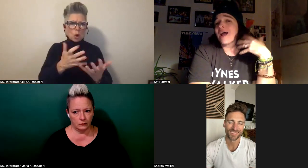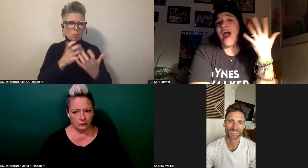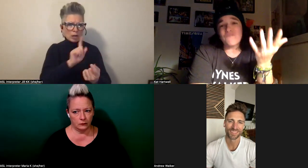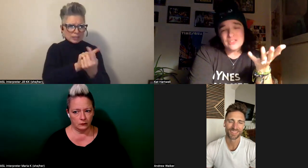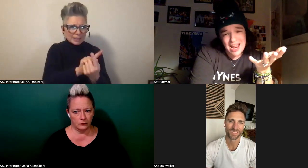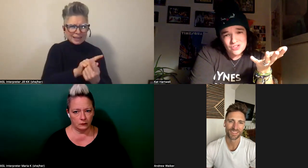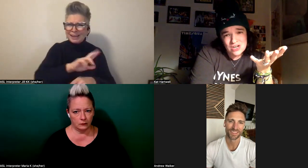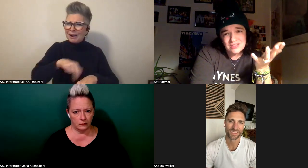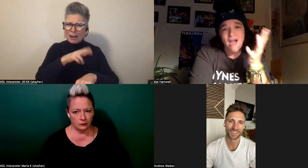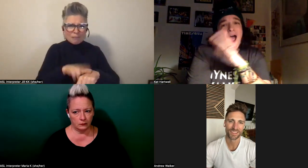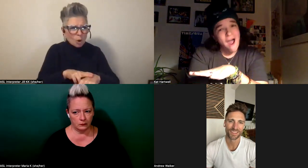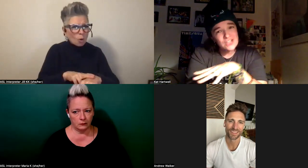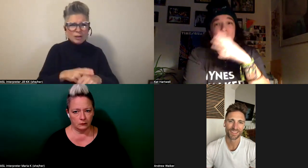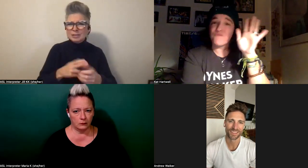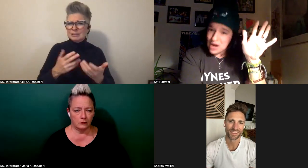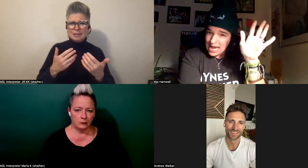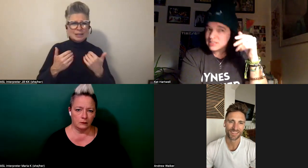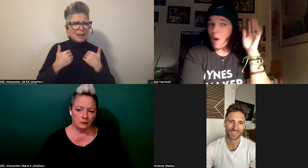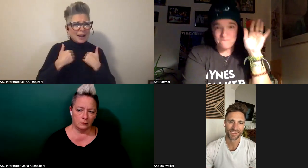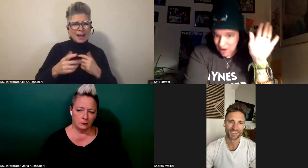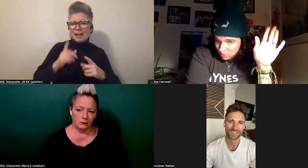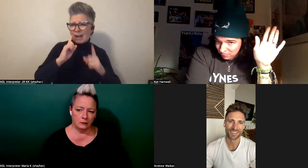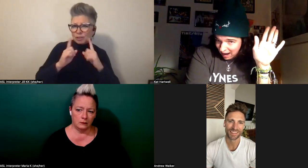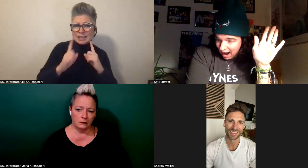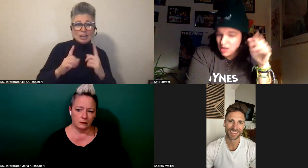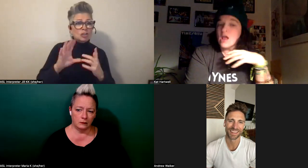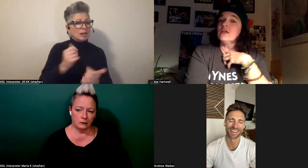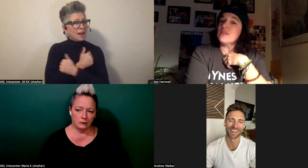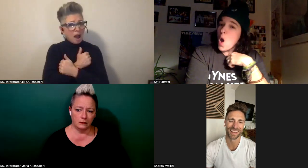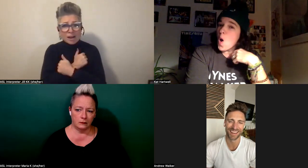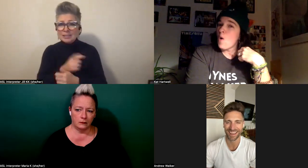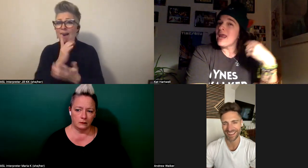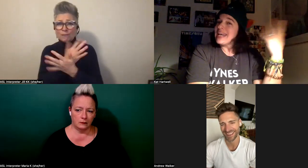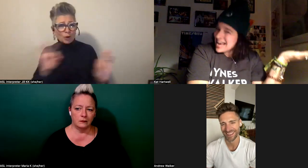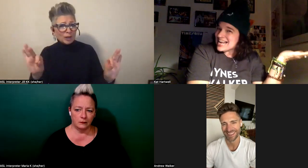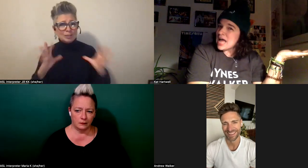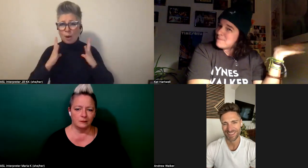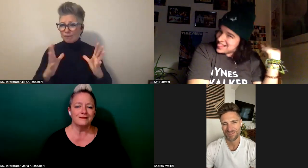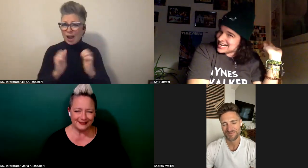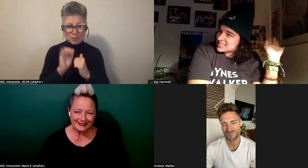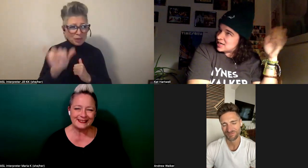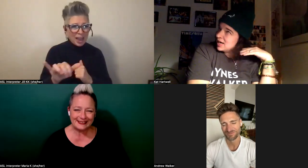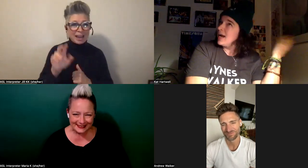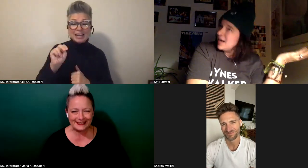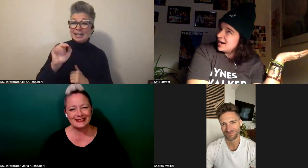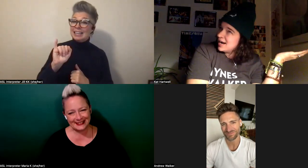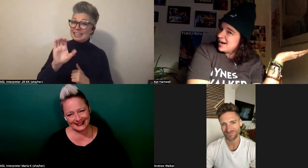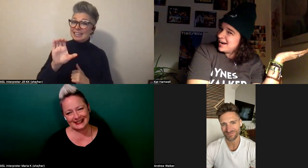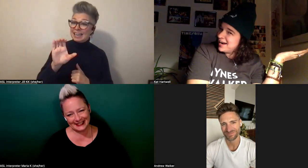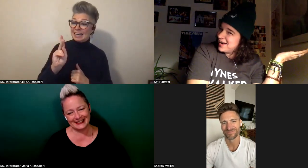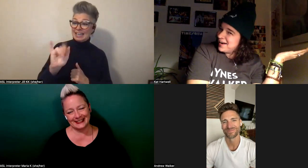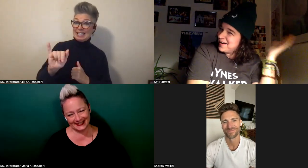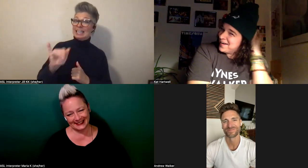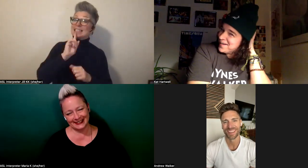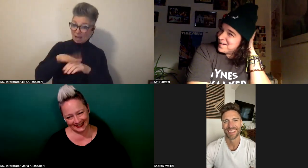course, compensation, hugs are free, so I'm fine with that. Nikki's on my list.